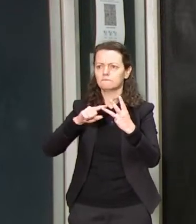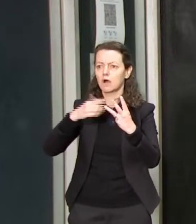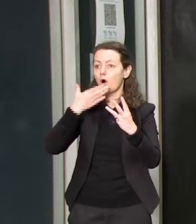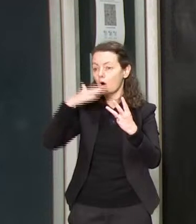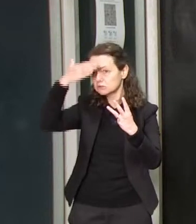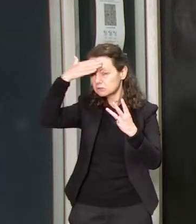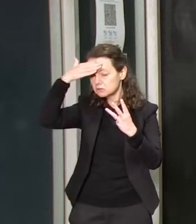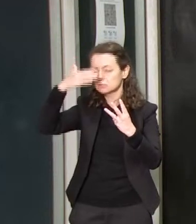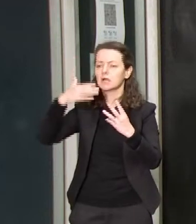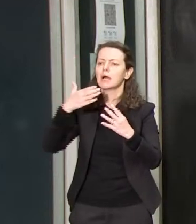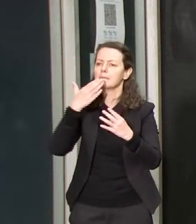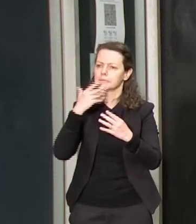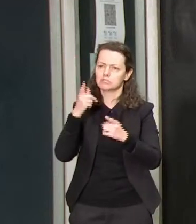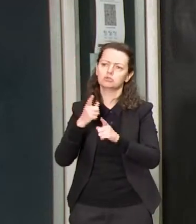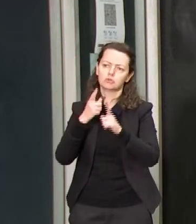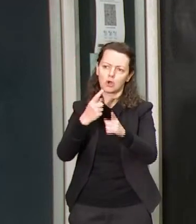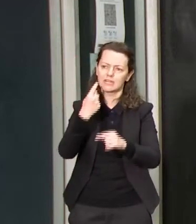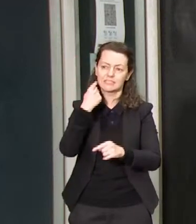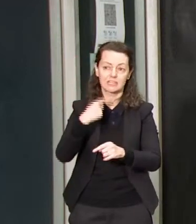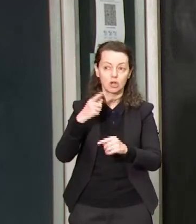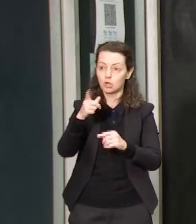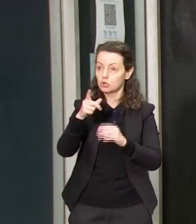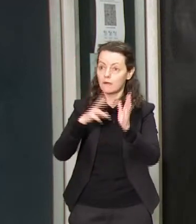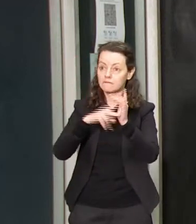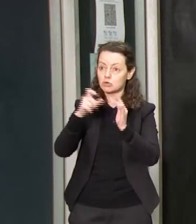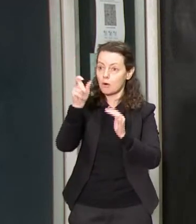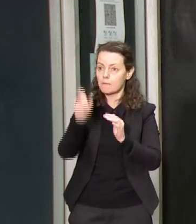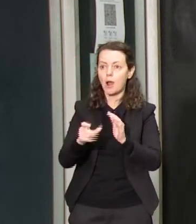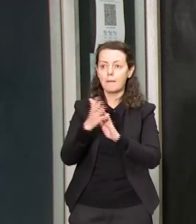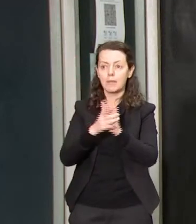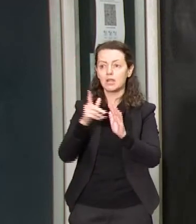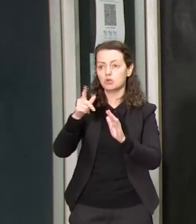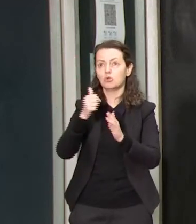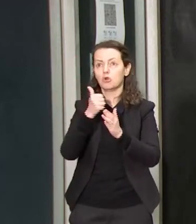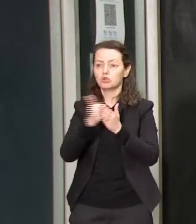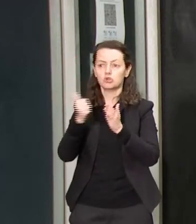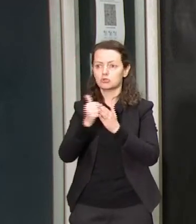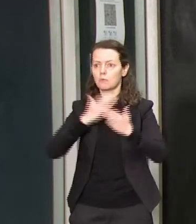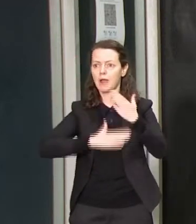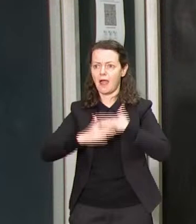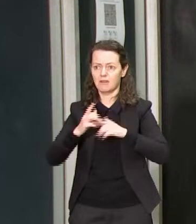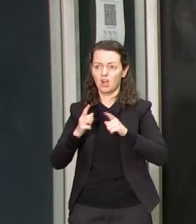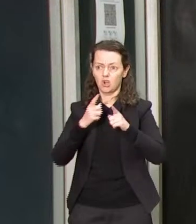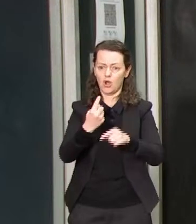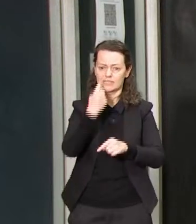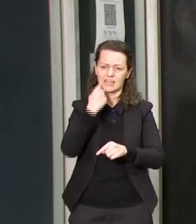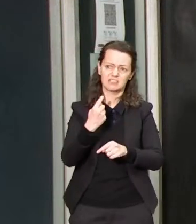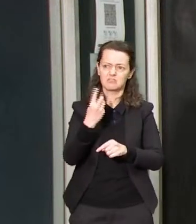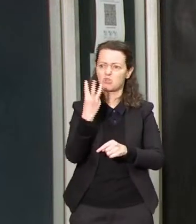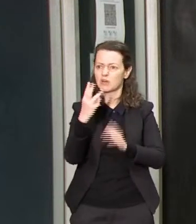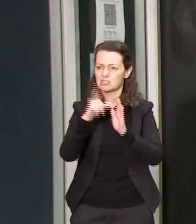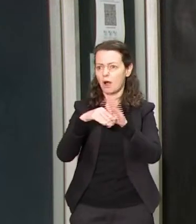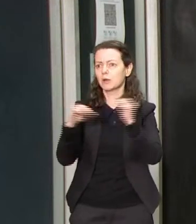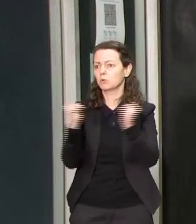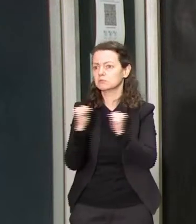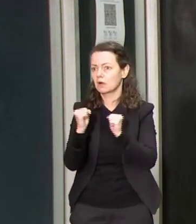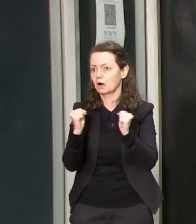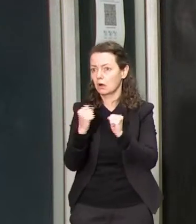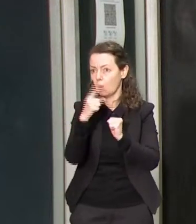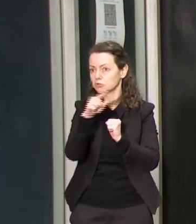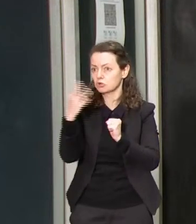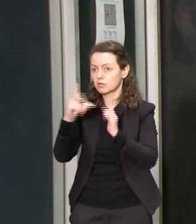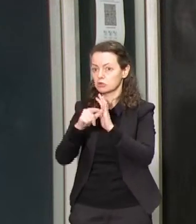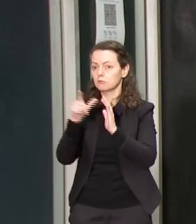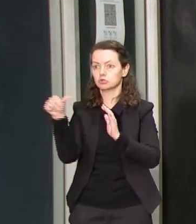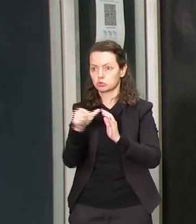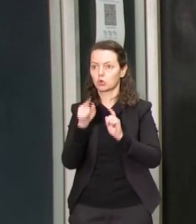needing to test once or twice or 3 times. That is the only way we can be sure we know where coronavirus is and to run it out